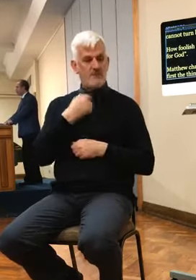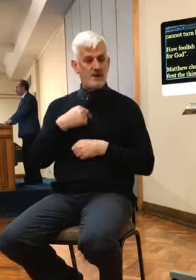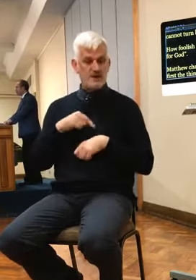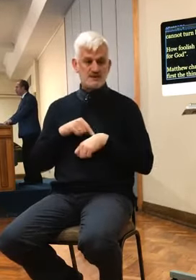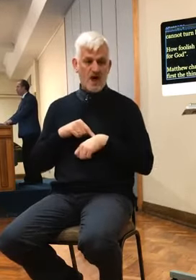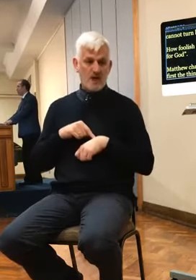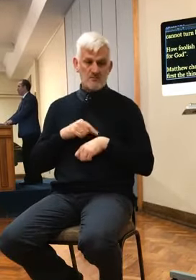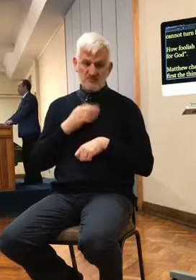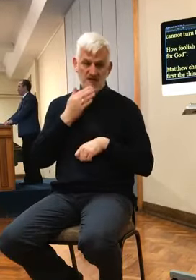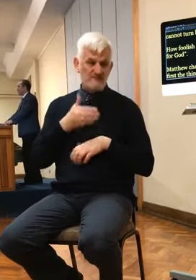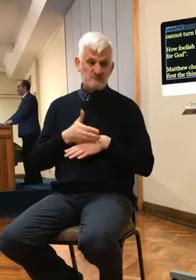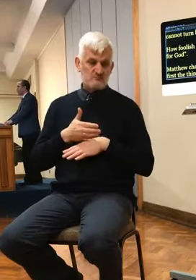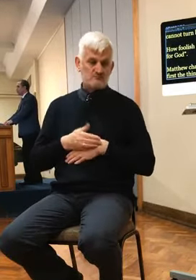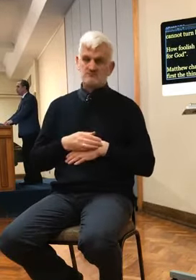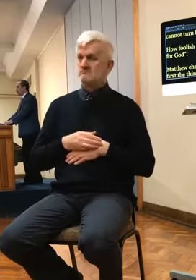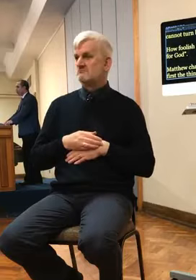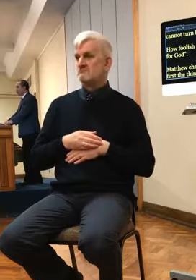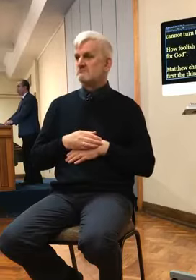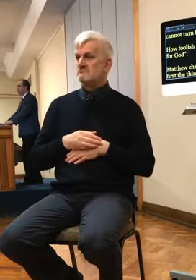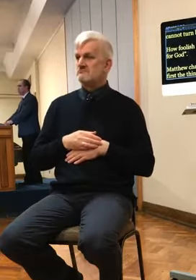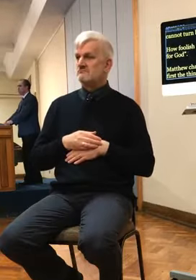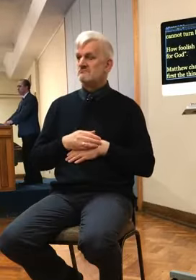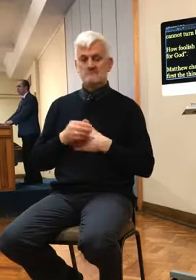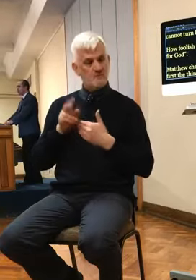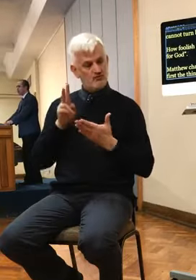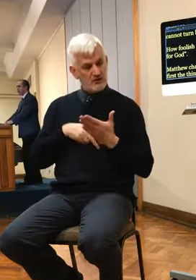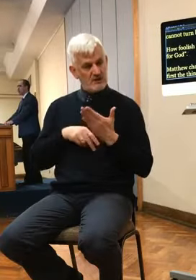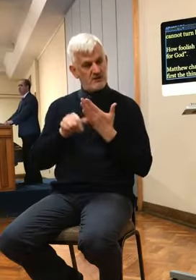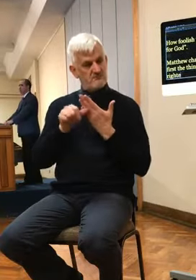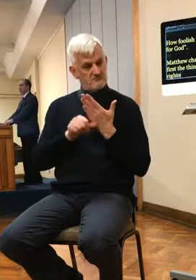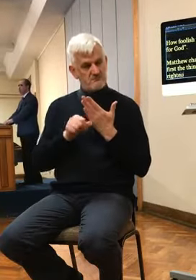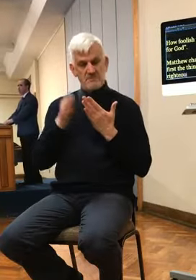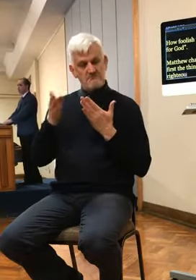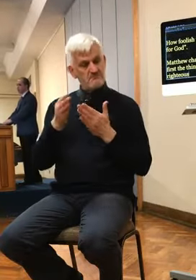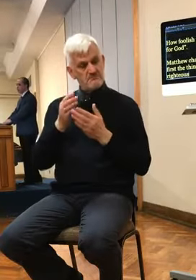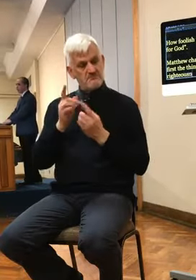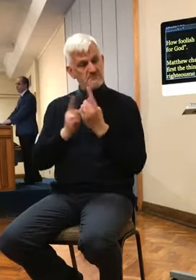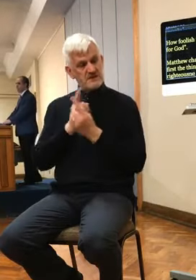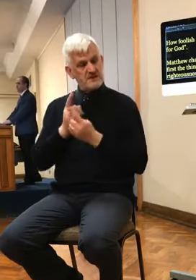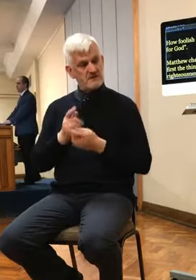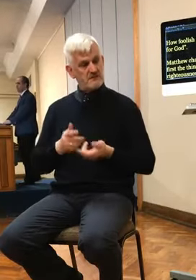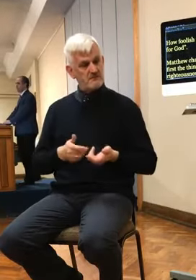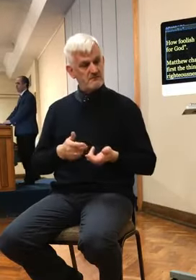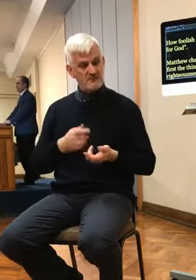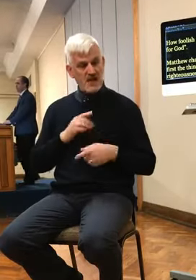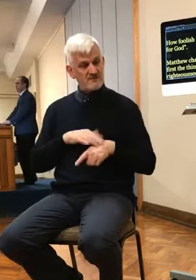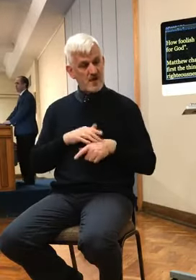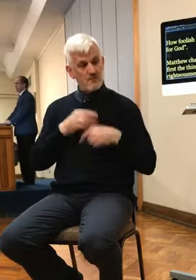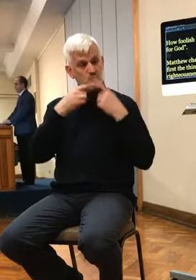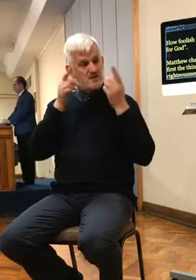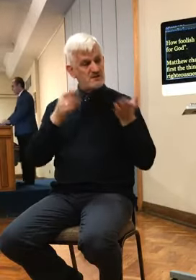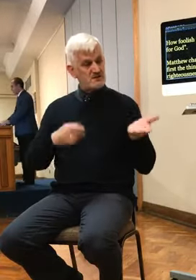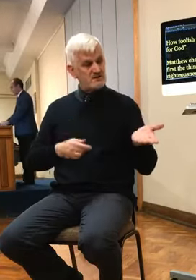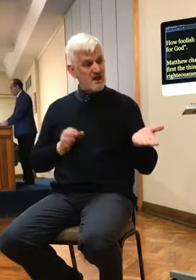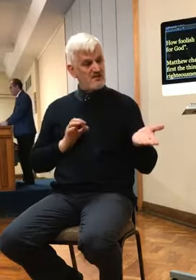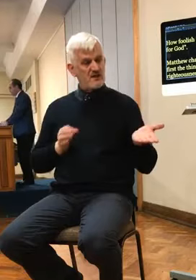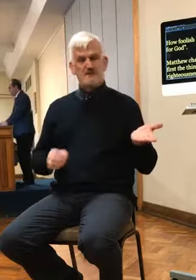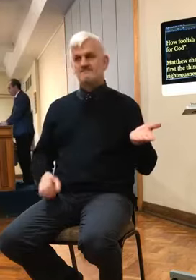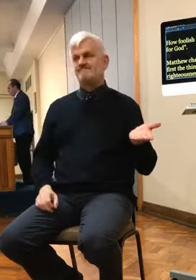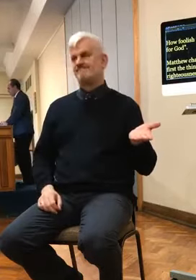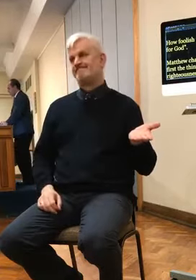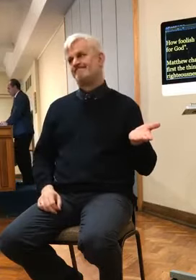no time to pray, no time to call someone to encourage him, no time to witness, then we